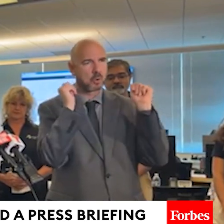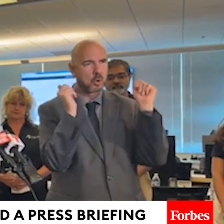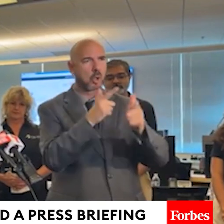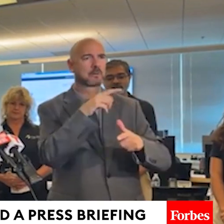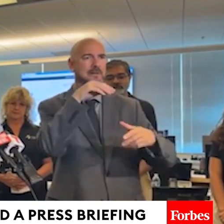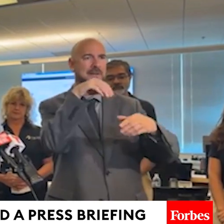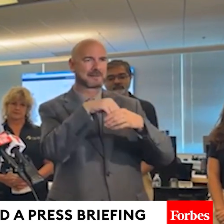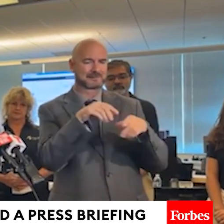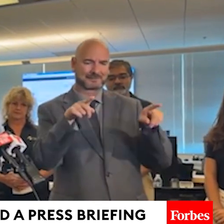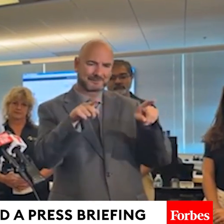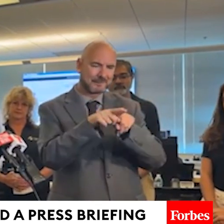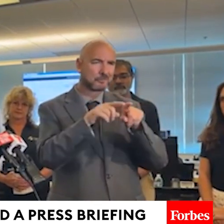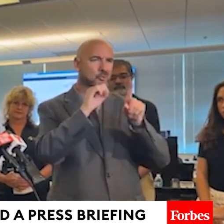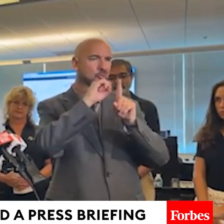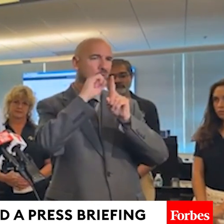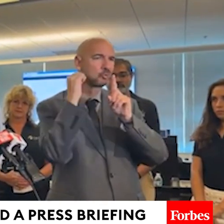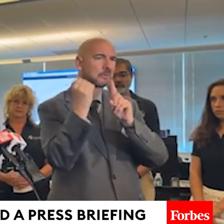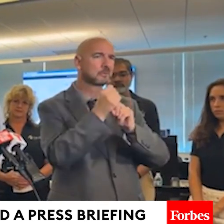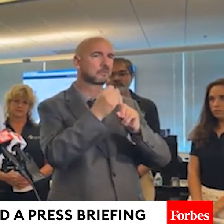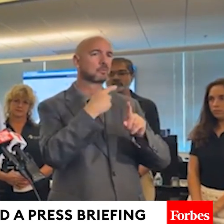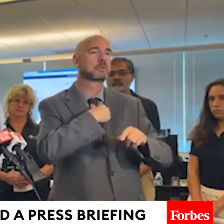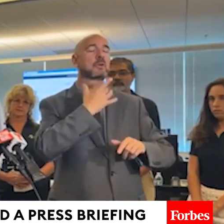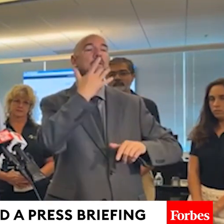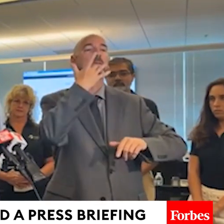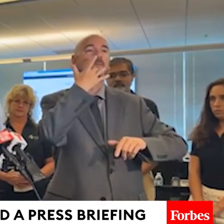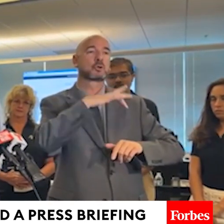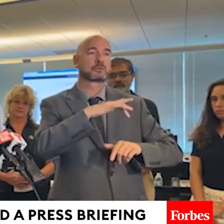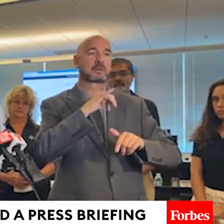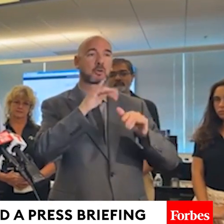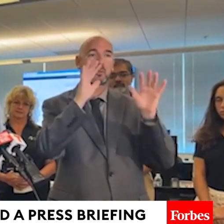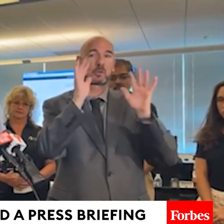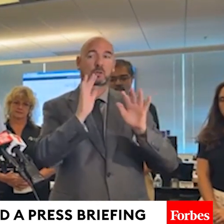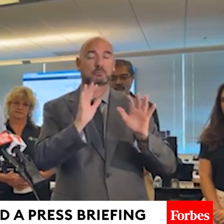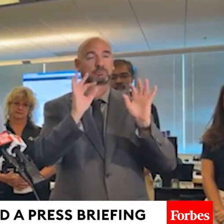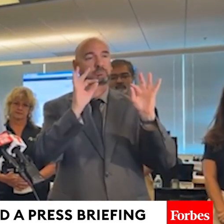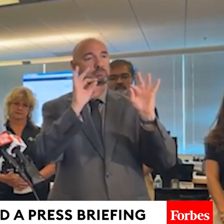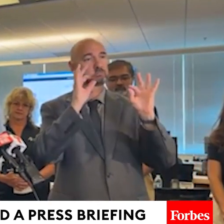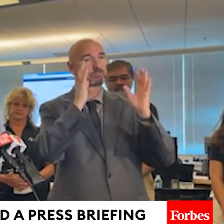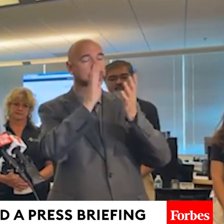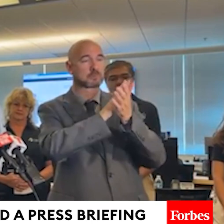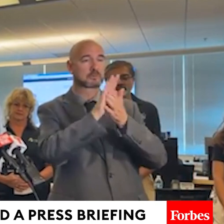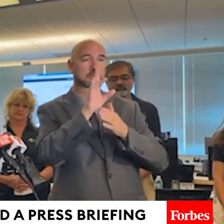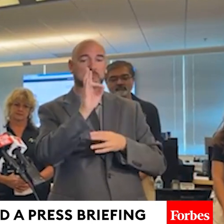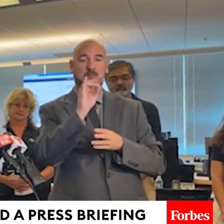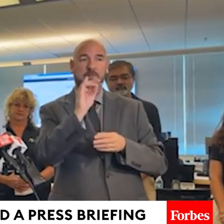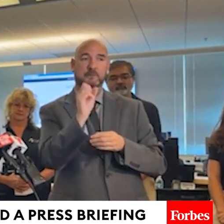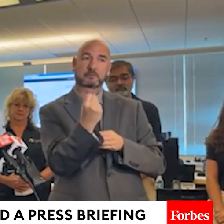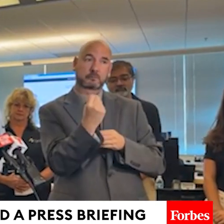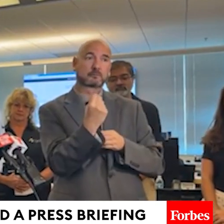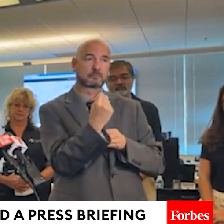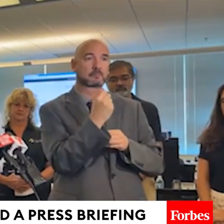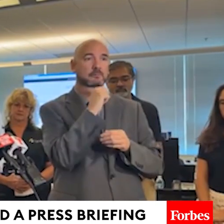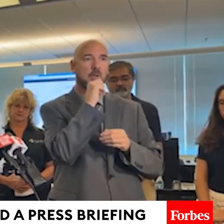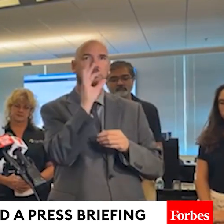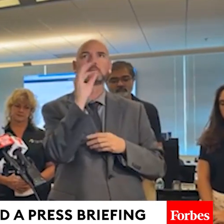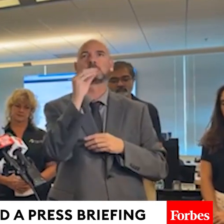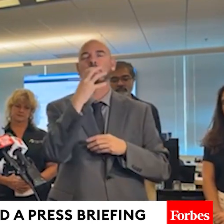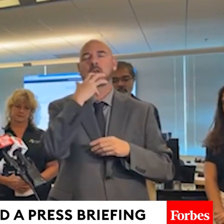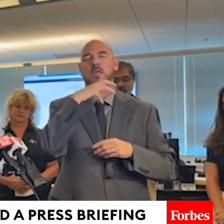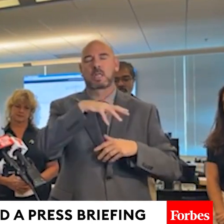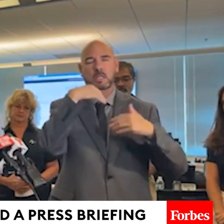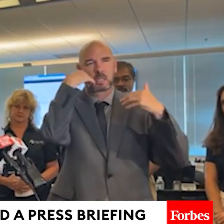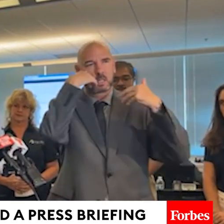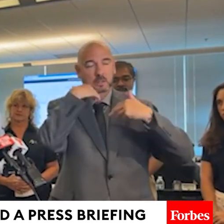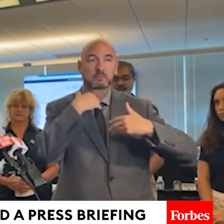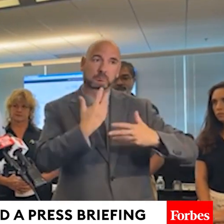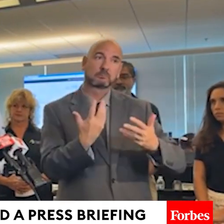can all count our blessings with the weather today being in the 70s as opposed to 90 degrees with a feels like temperature